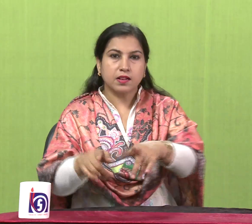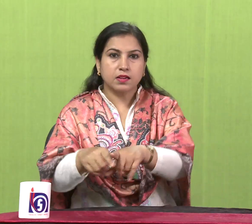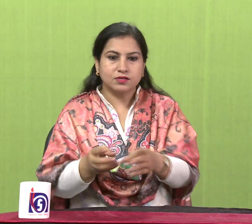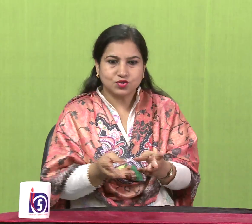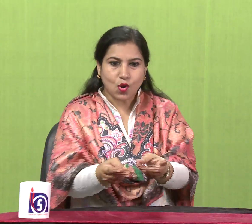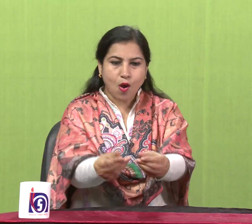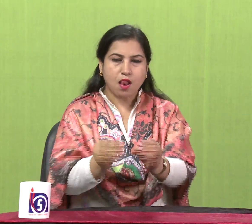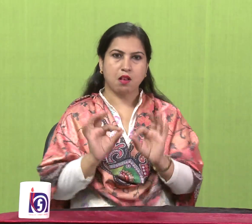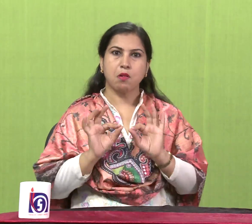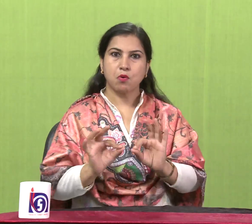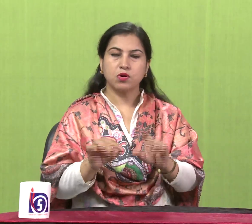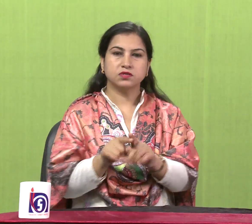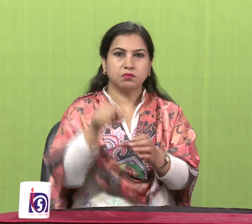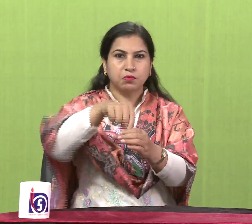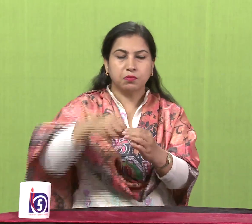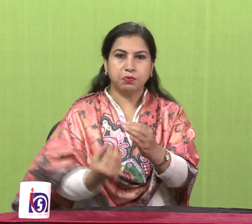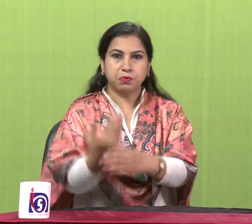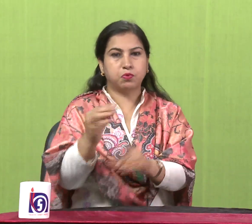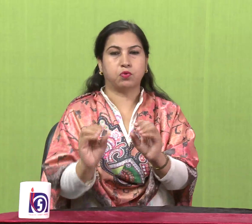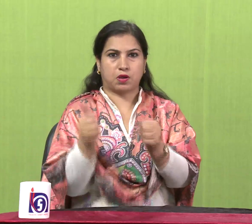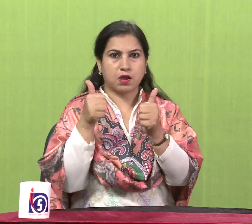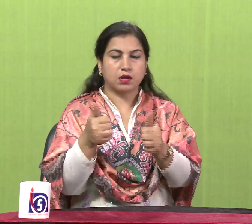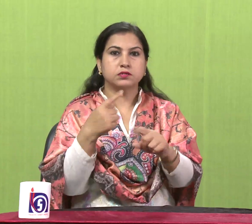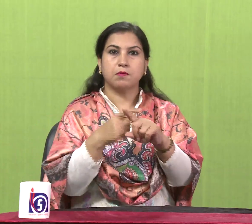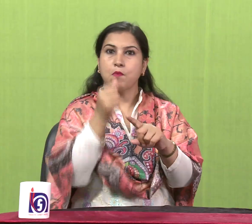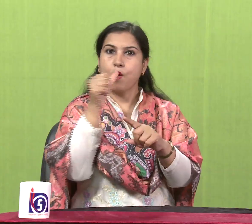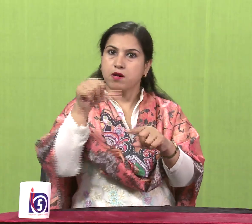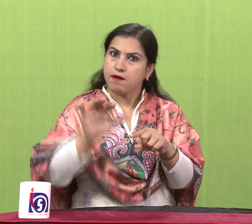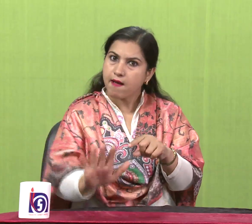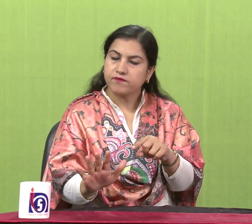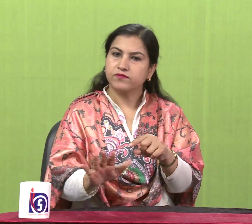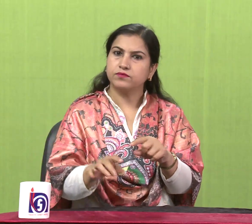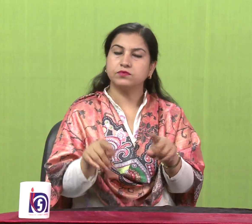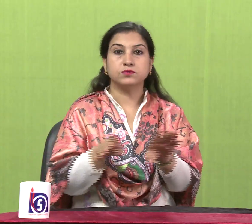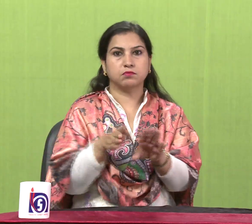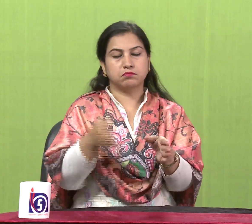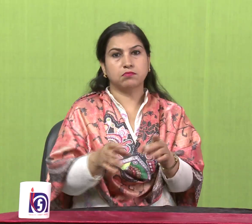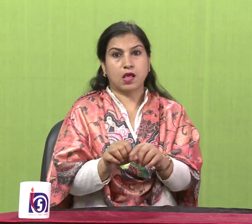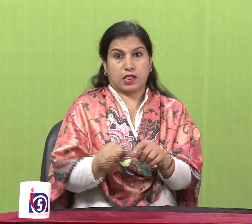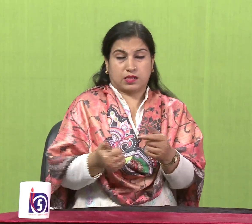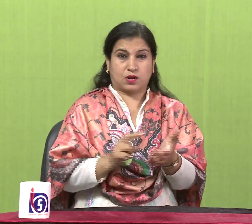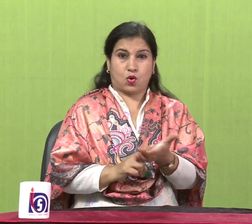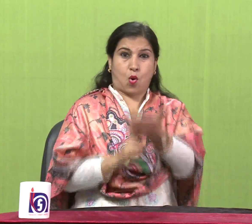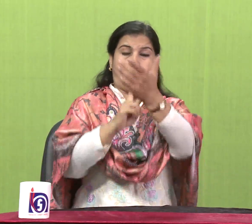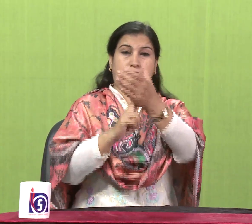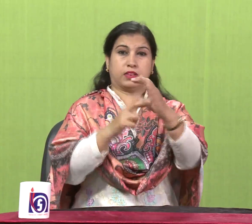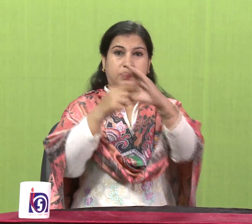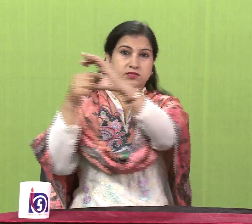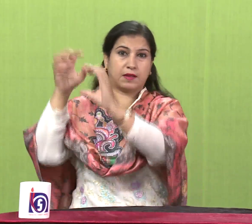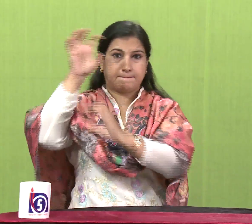and availability of water, whereas in the northeastern states, There